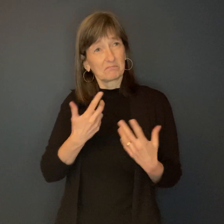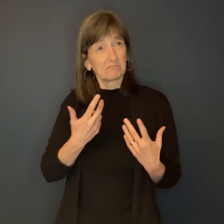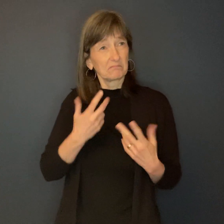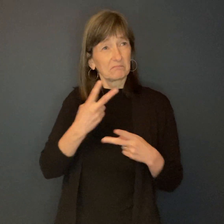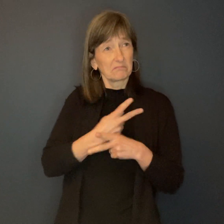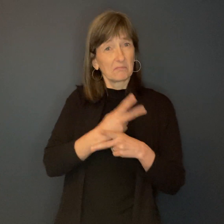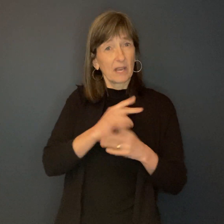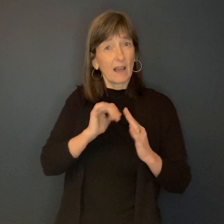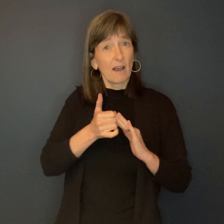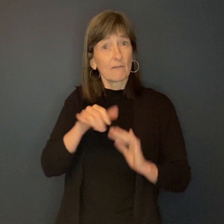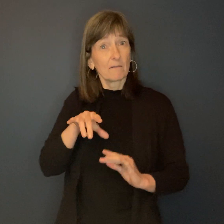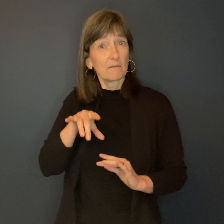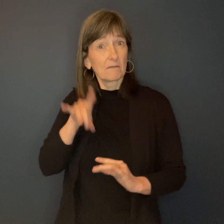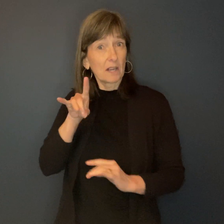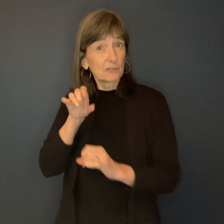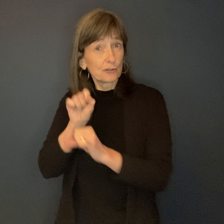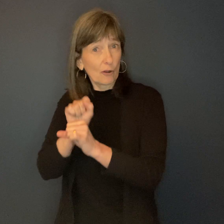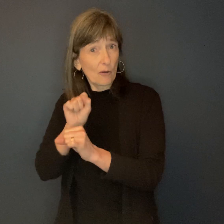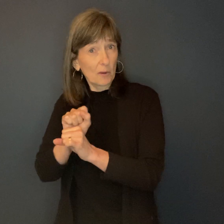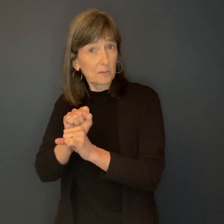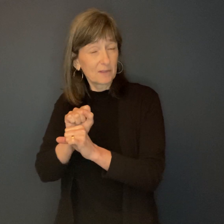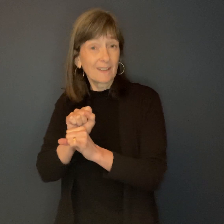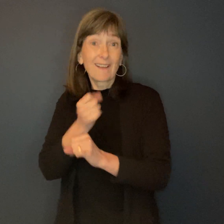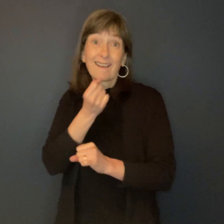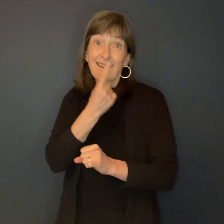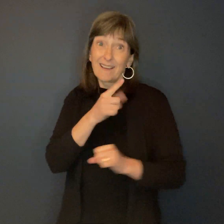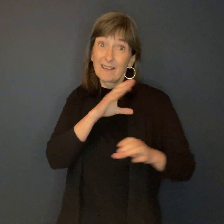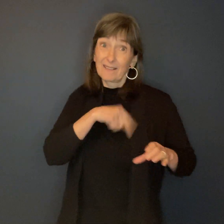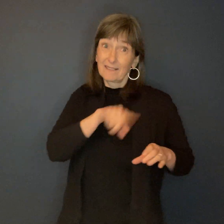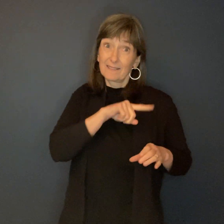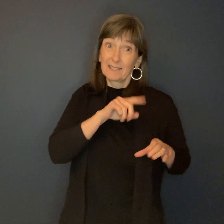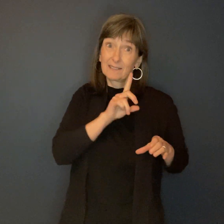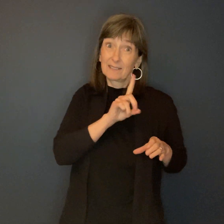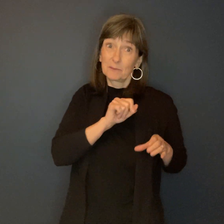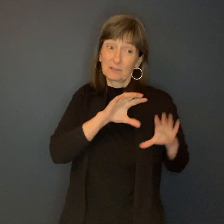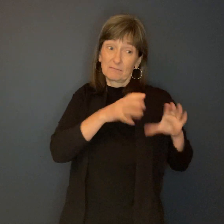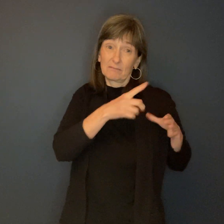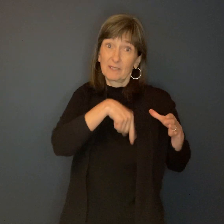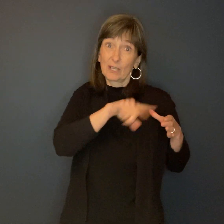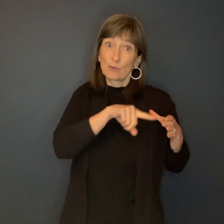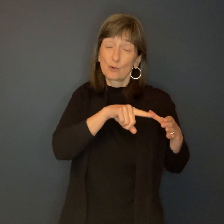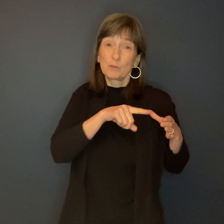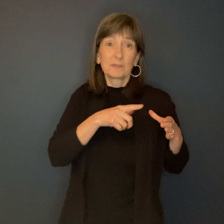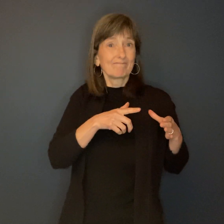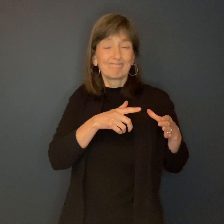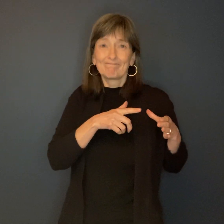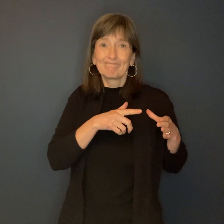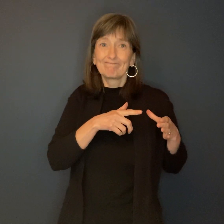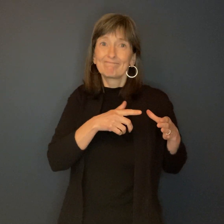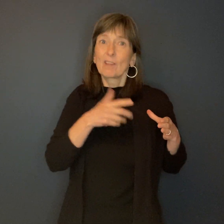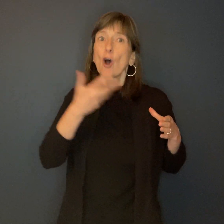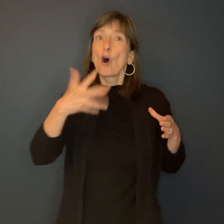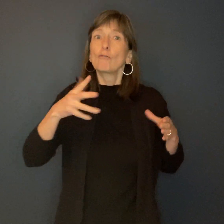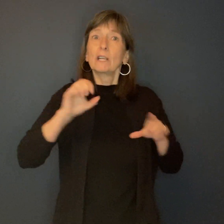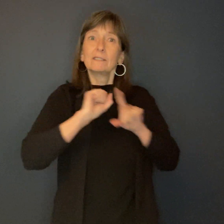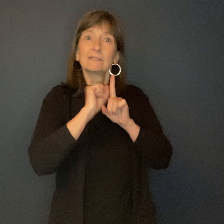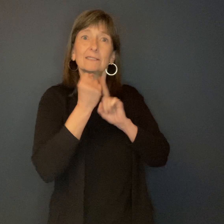people who were at the time labeled unemployable. So we were talking about people who faced